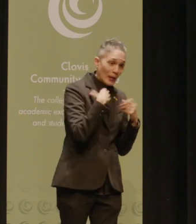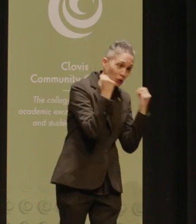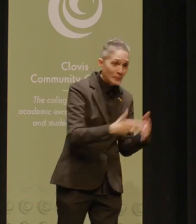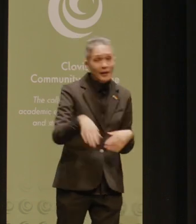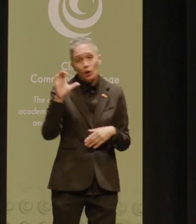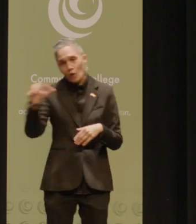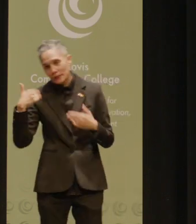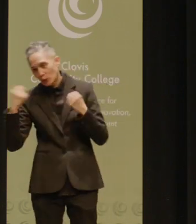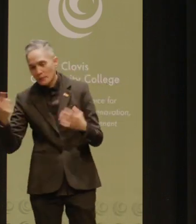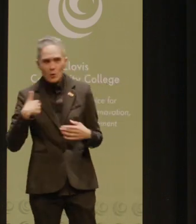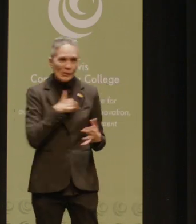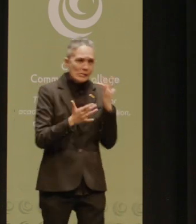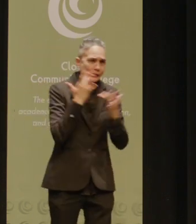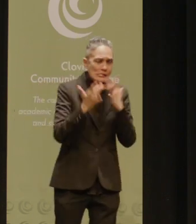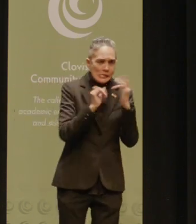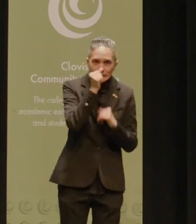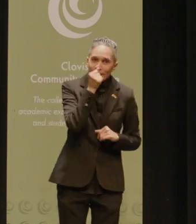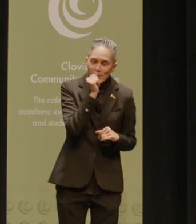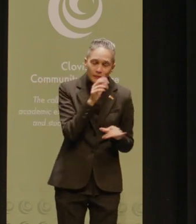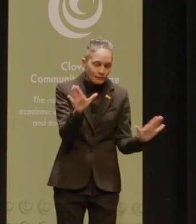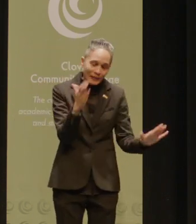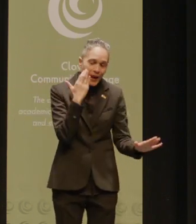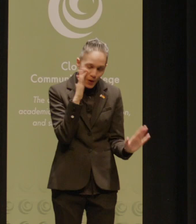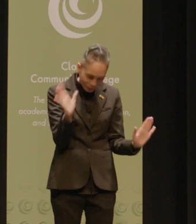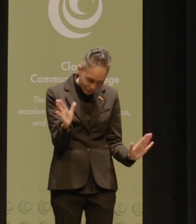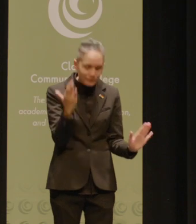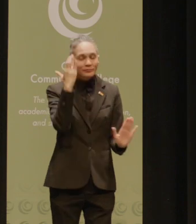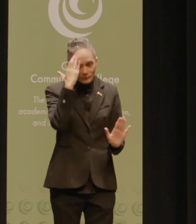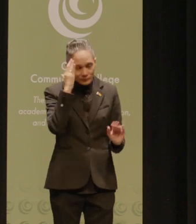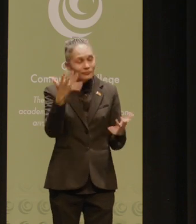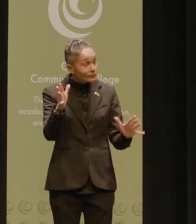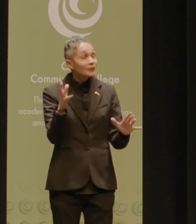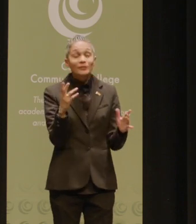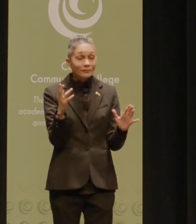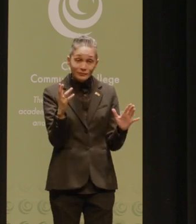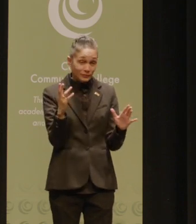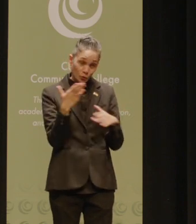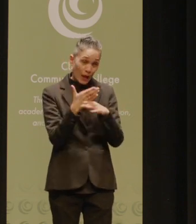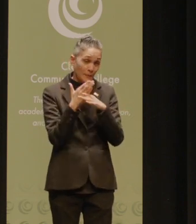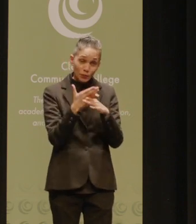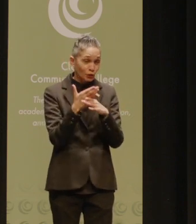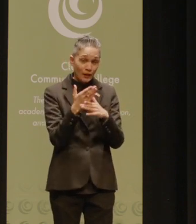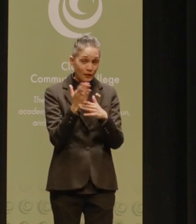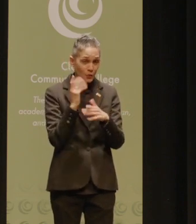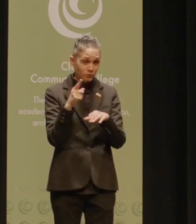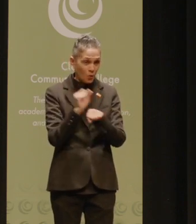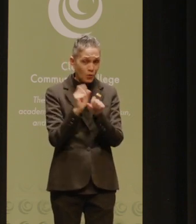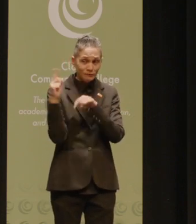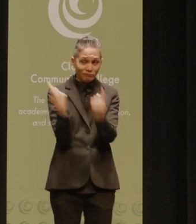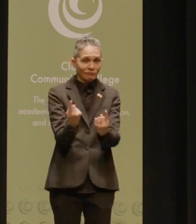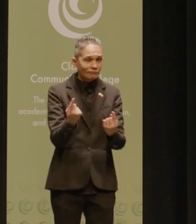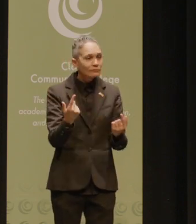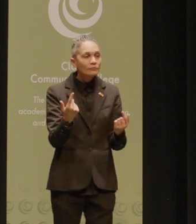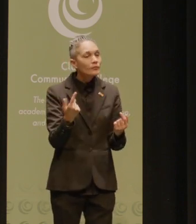has too many, we don't have enough. I got the memo. So what we've done, well, I'm going to share what we've done over the last 2 years to try to help.